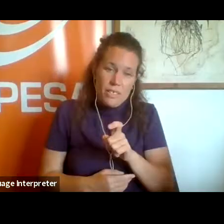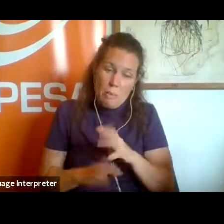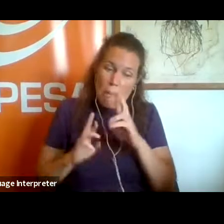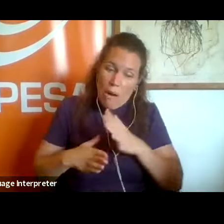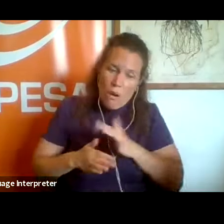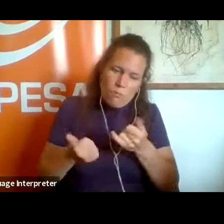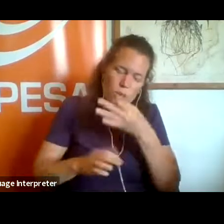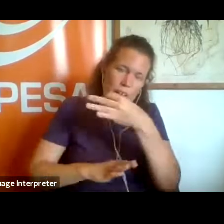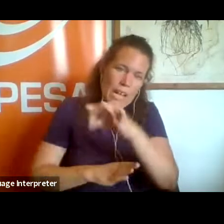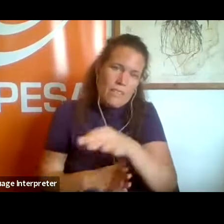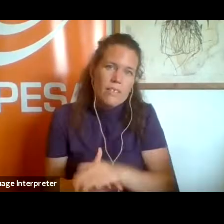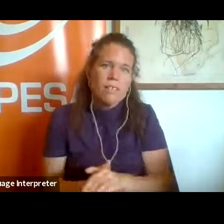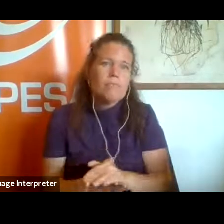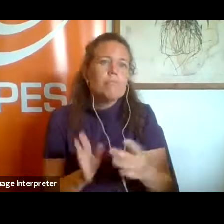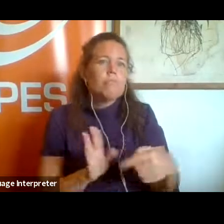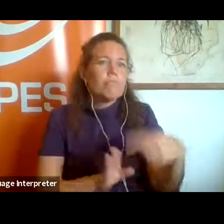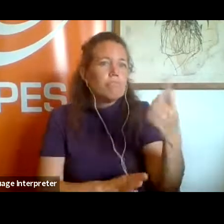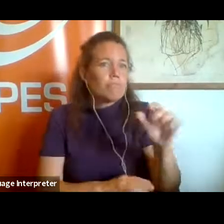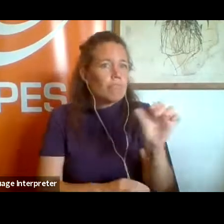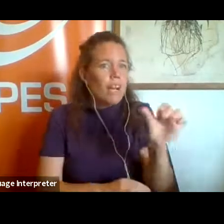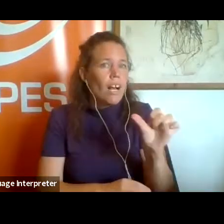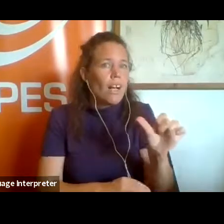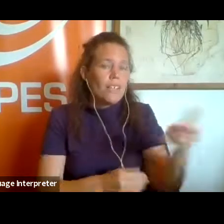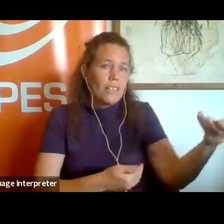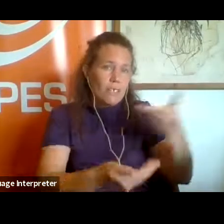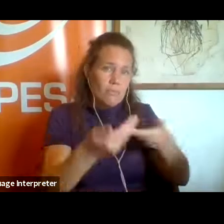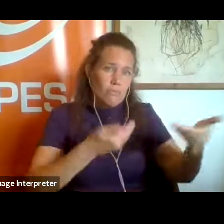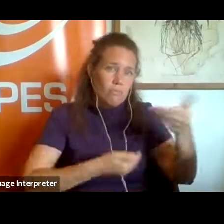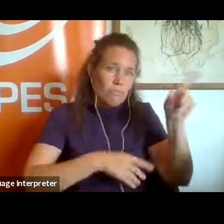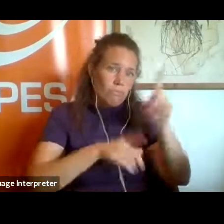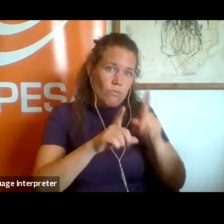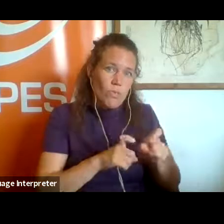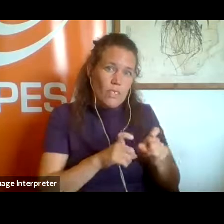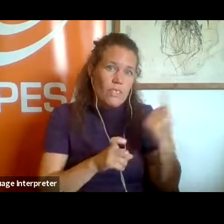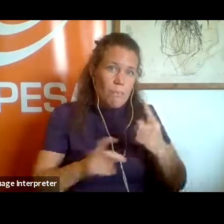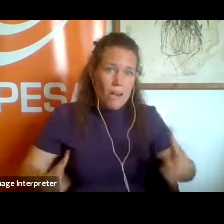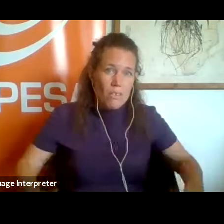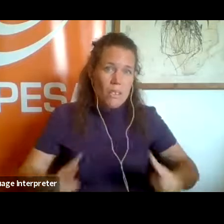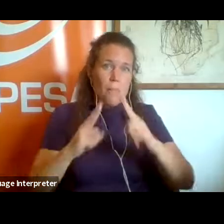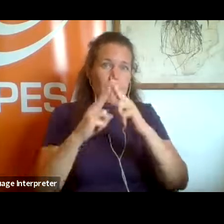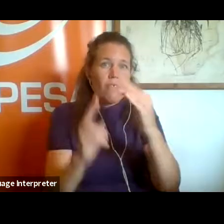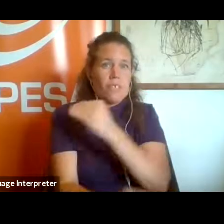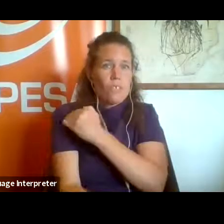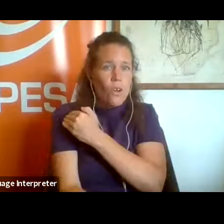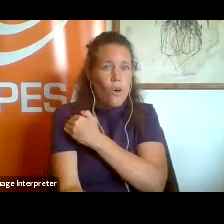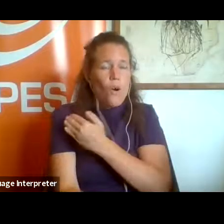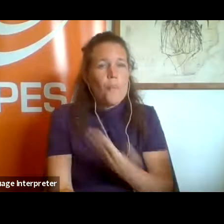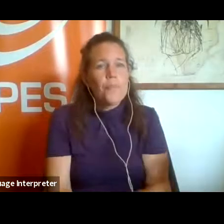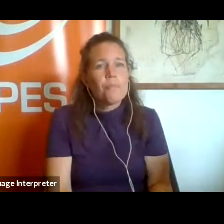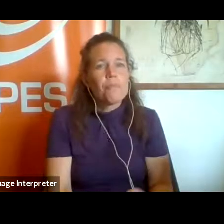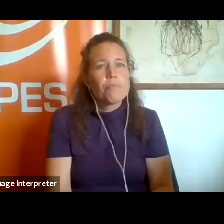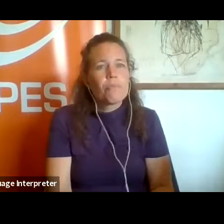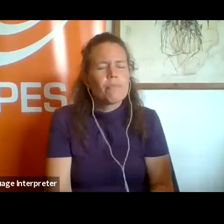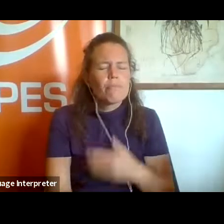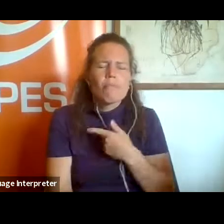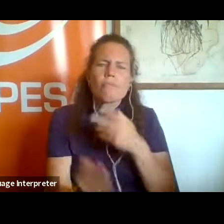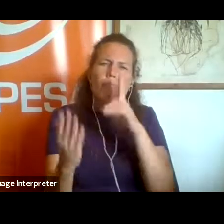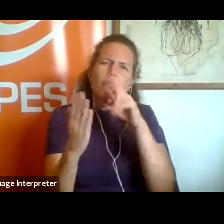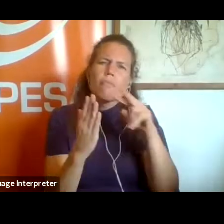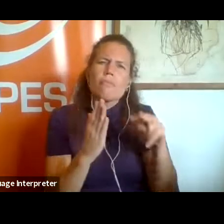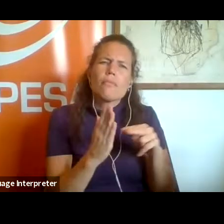for me just while we're here? Any questions about the Paris call? I think I sort of ran through that